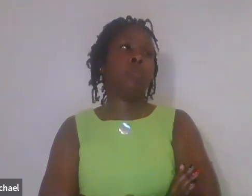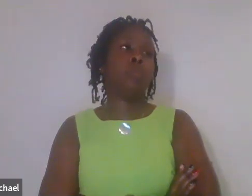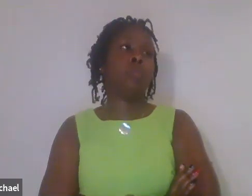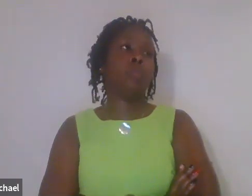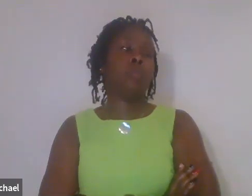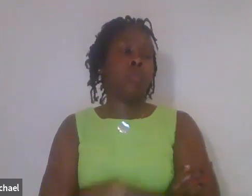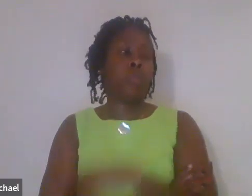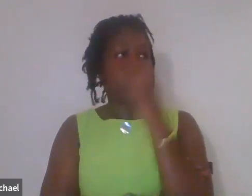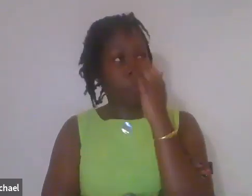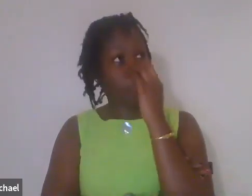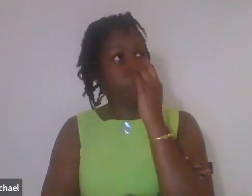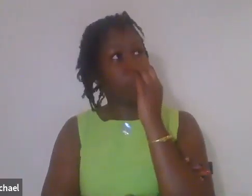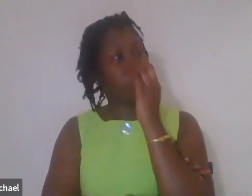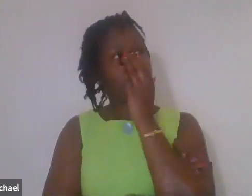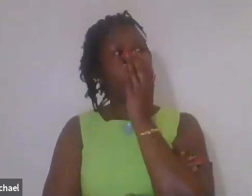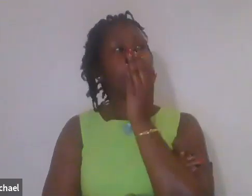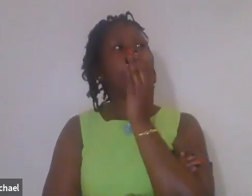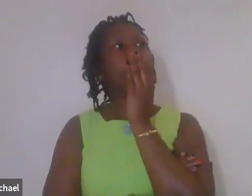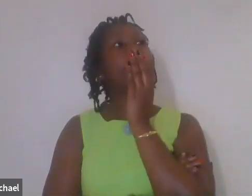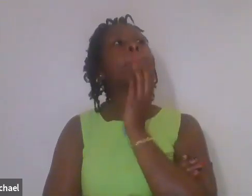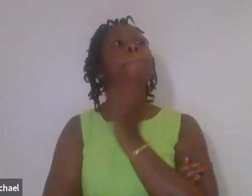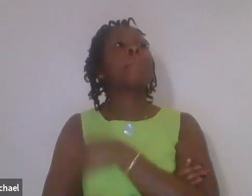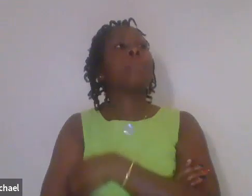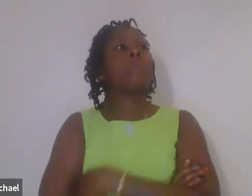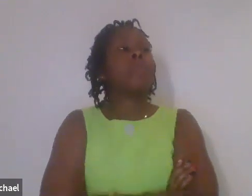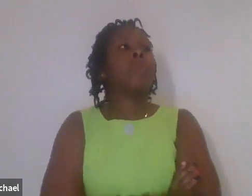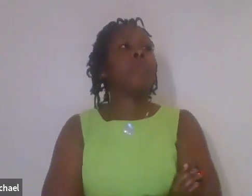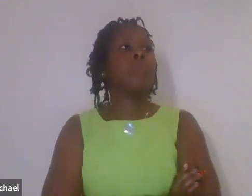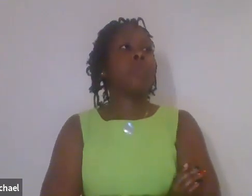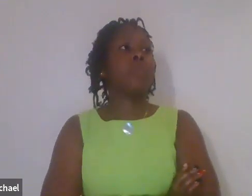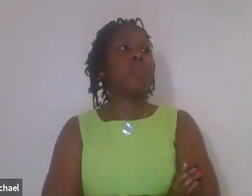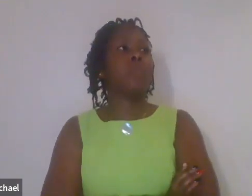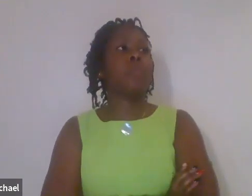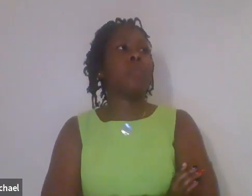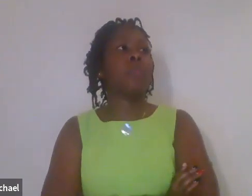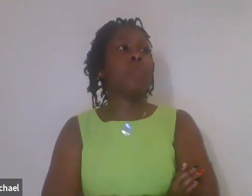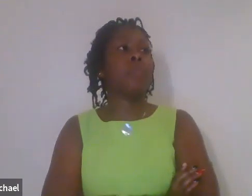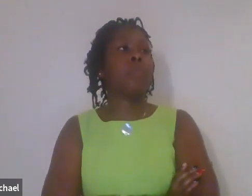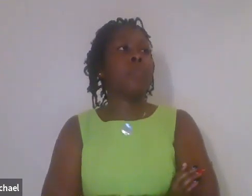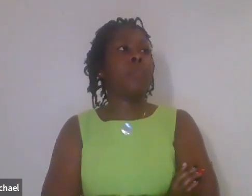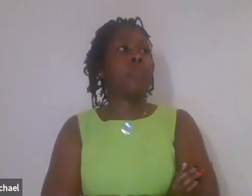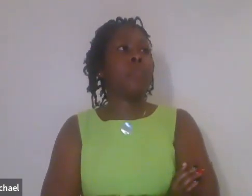things we believe in and the things that we can do. I have also picked the issue of just being strategic.